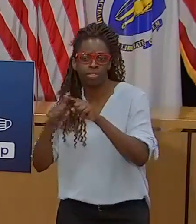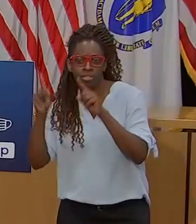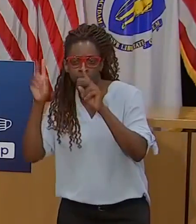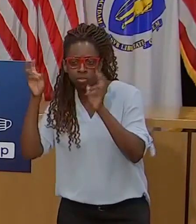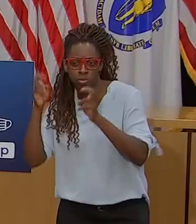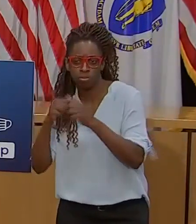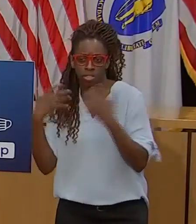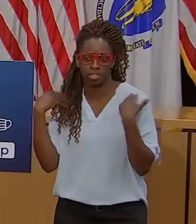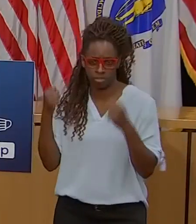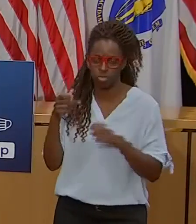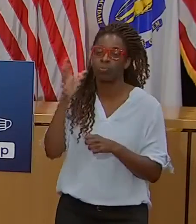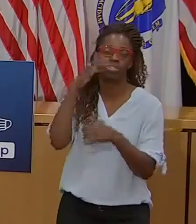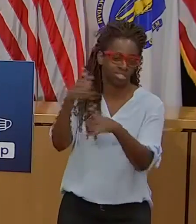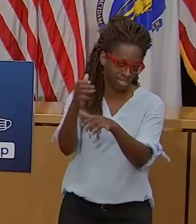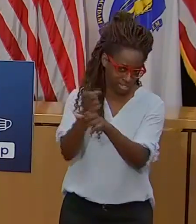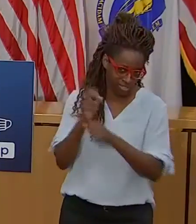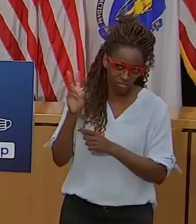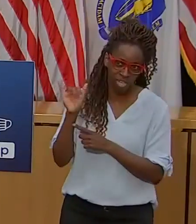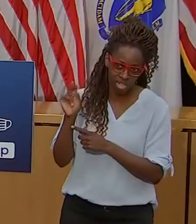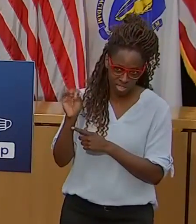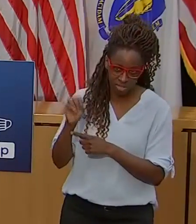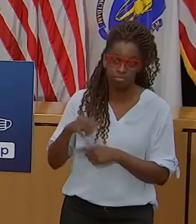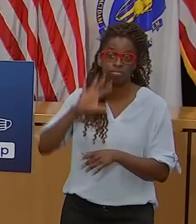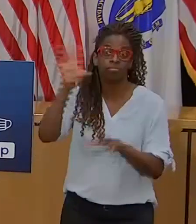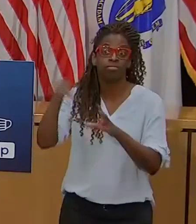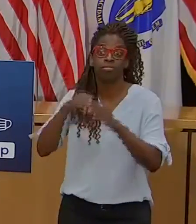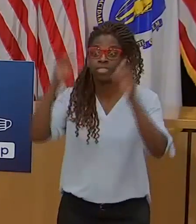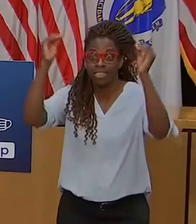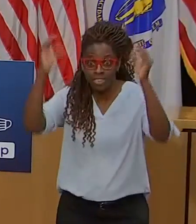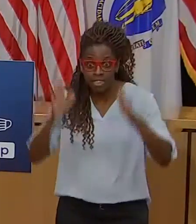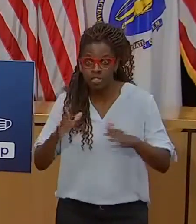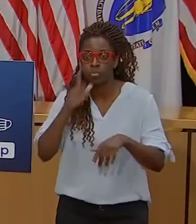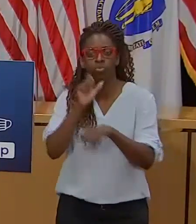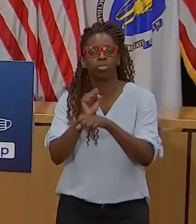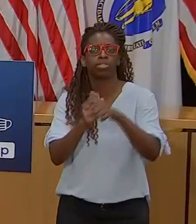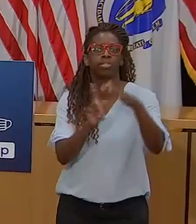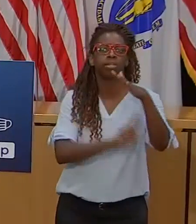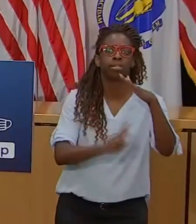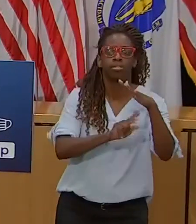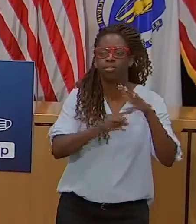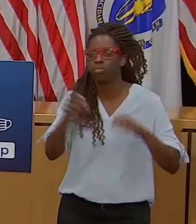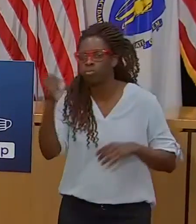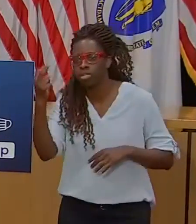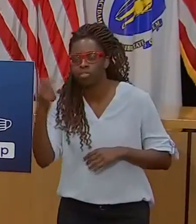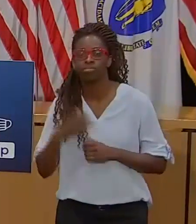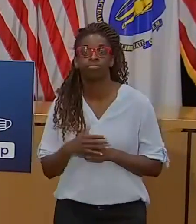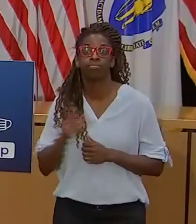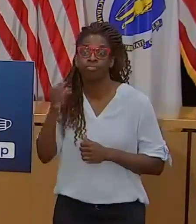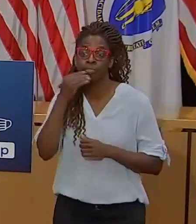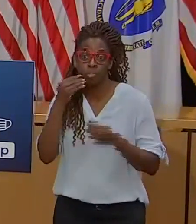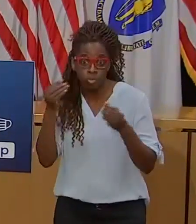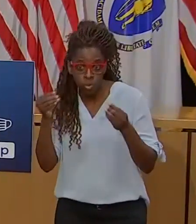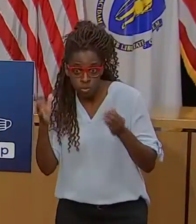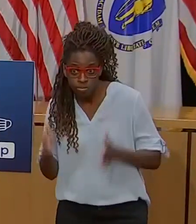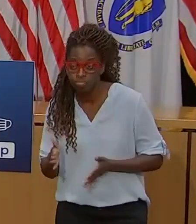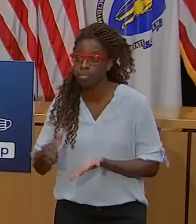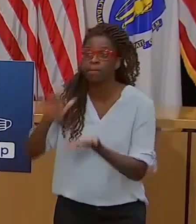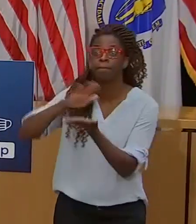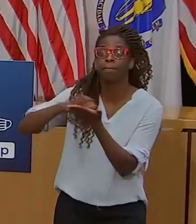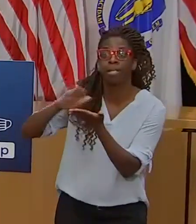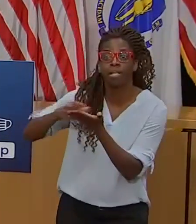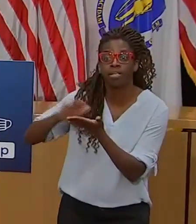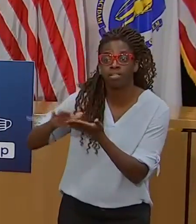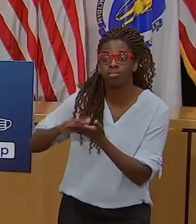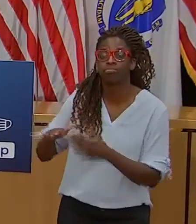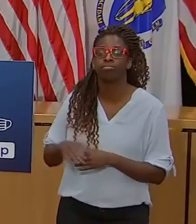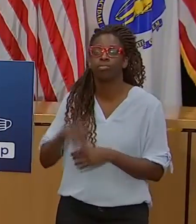12, transit, grocery, utility, food and agriculture, sanitation, public works, and public health, adults that are